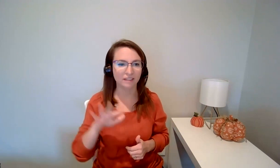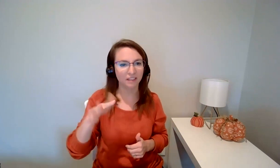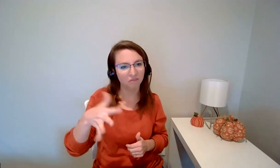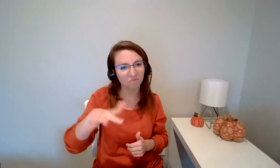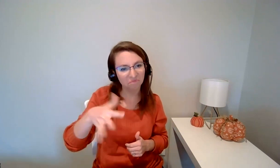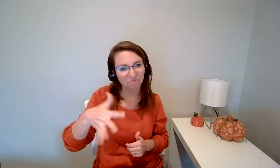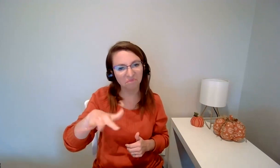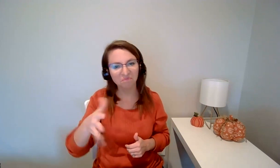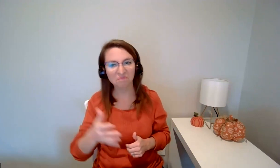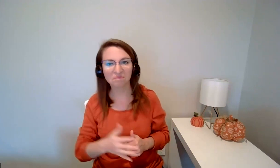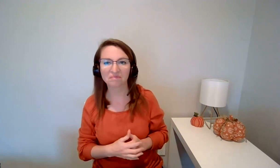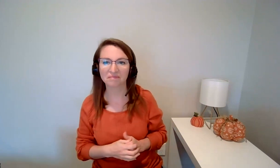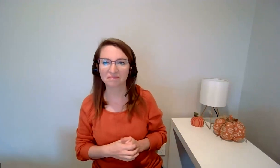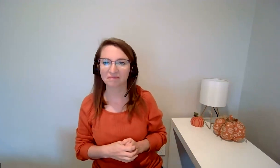Okay, I see.